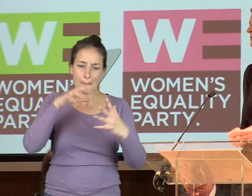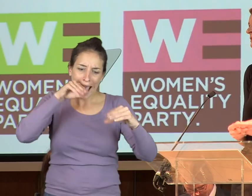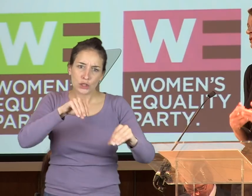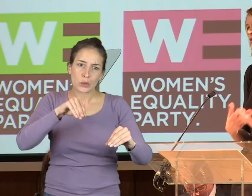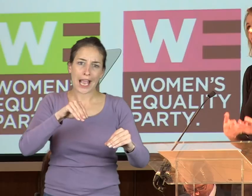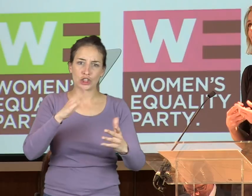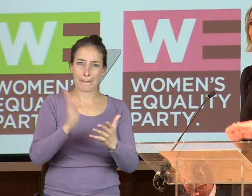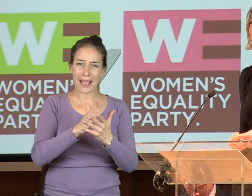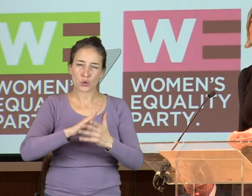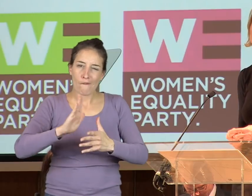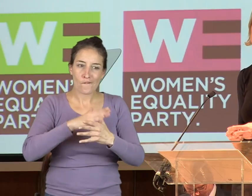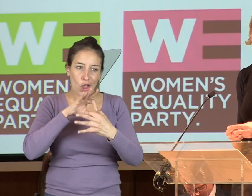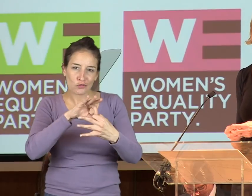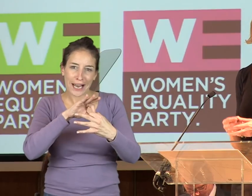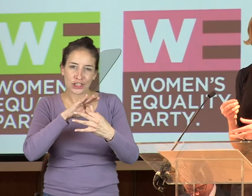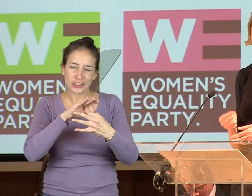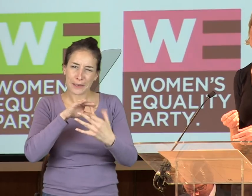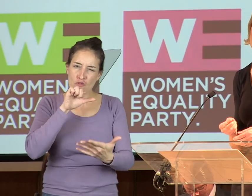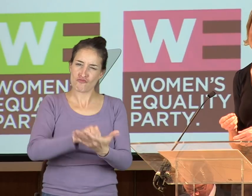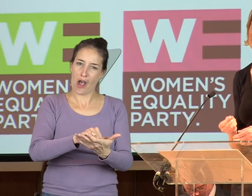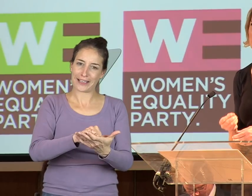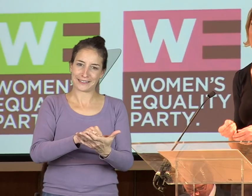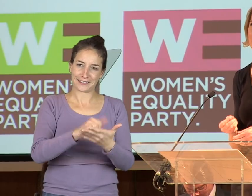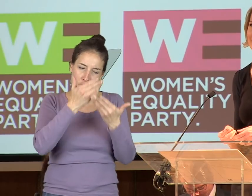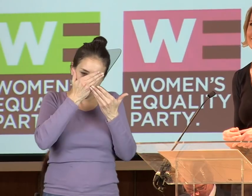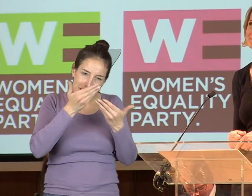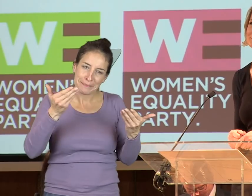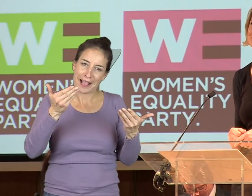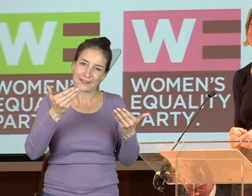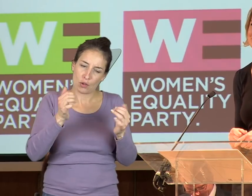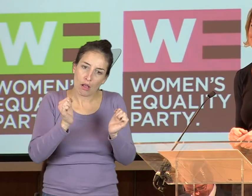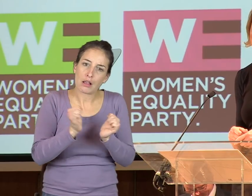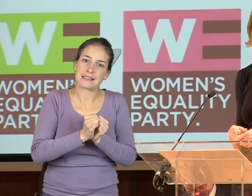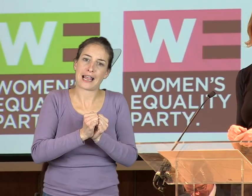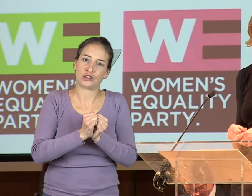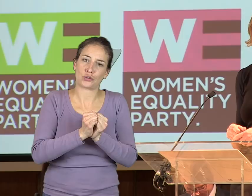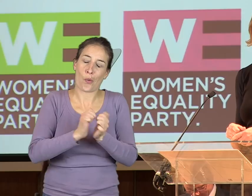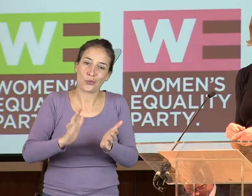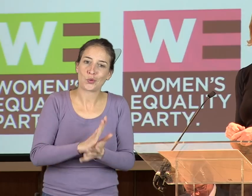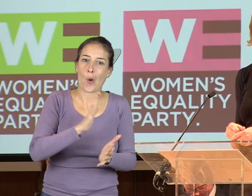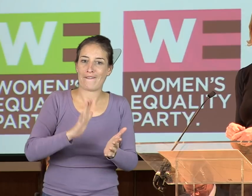consensual, joyful, and only embarrassing in the right way.